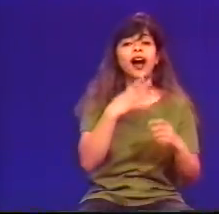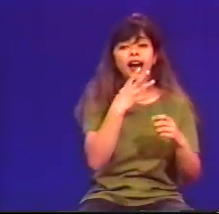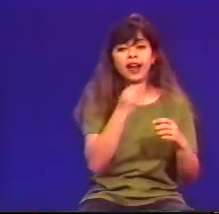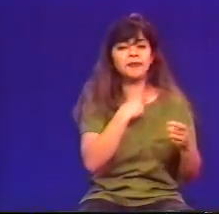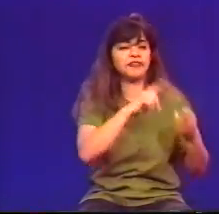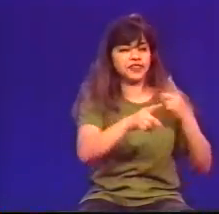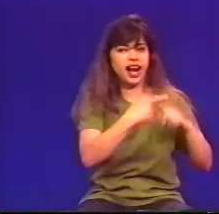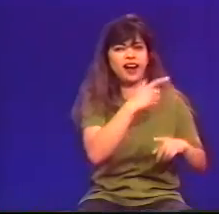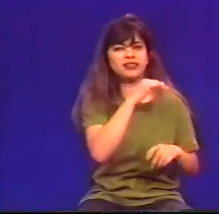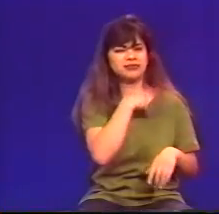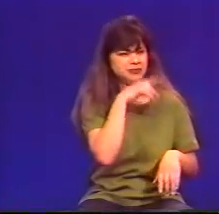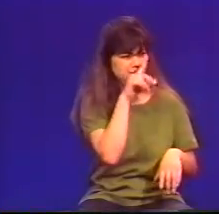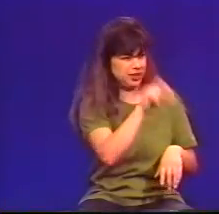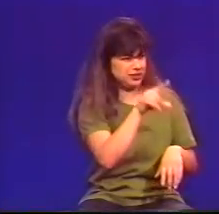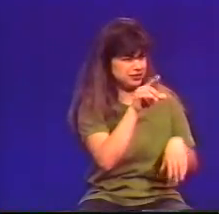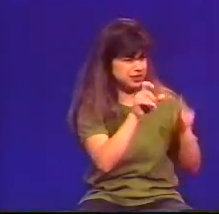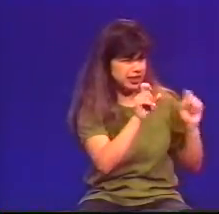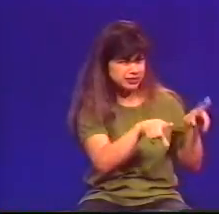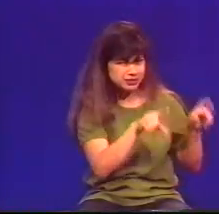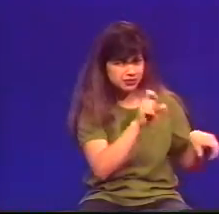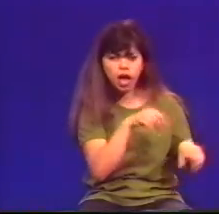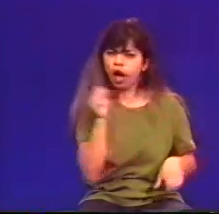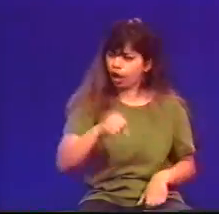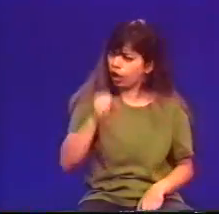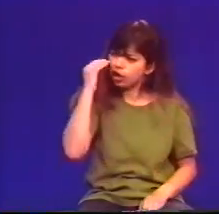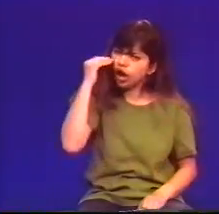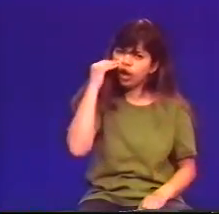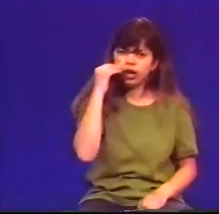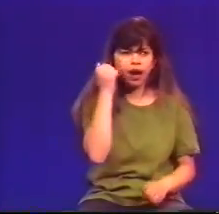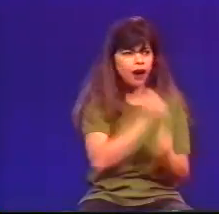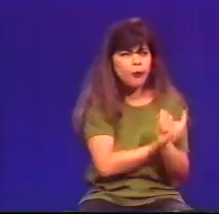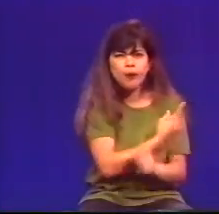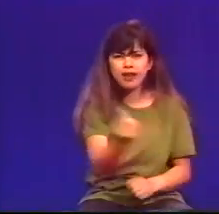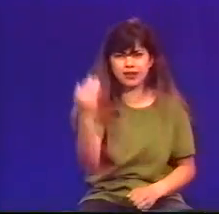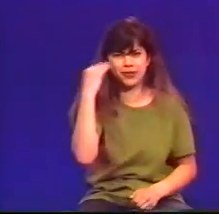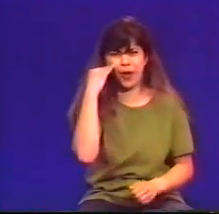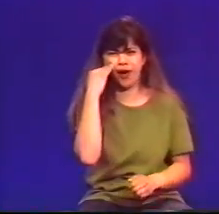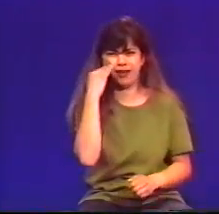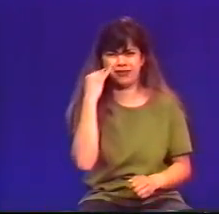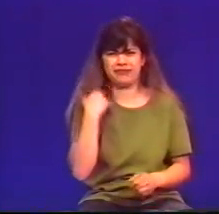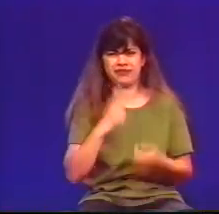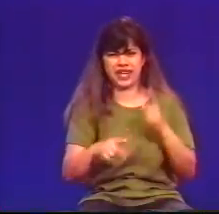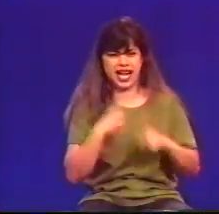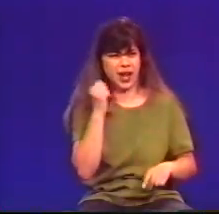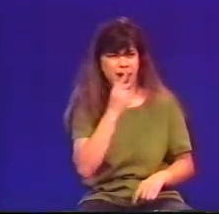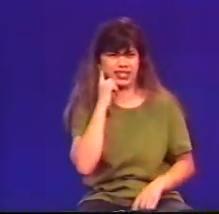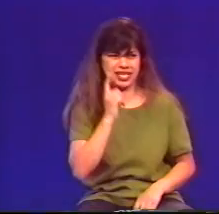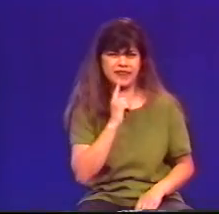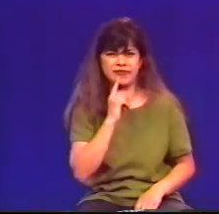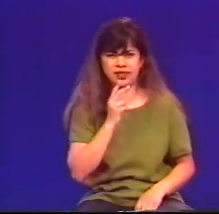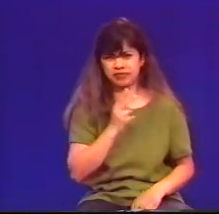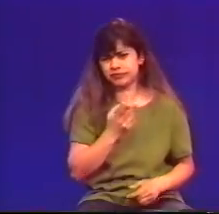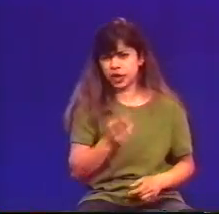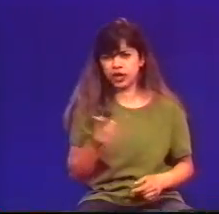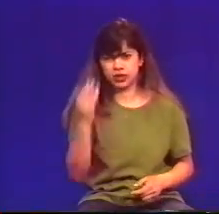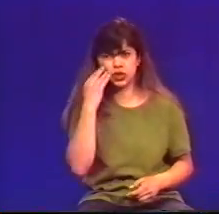It was really interesting to me to learn about that when I actually asked some of my deaf and hard of hearing friends who are American if they were aware of these